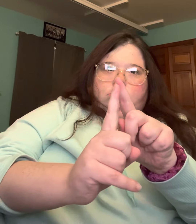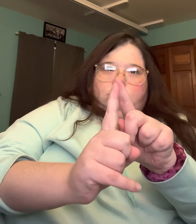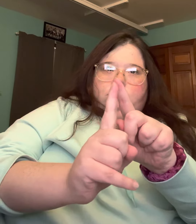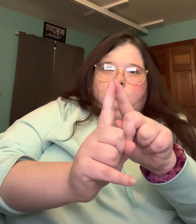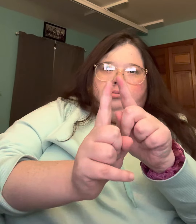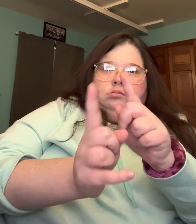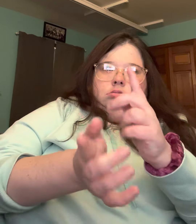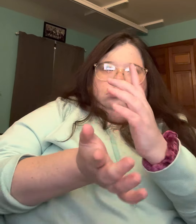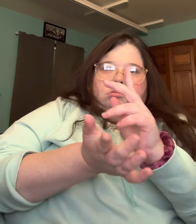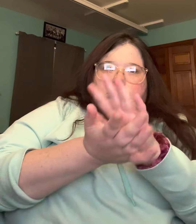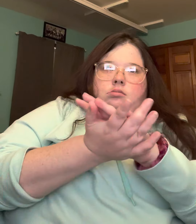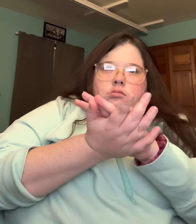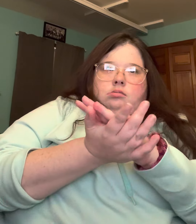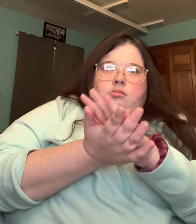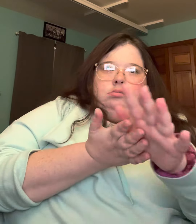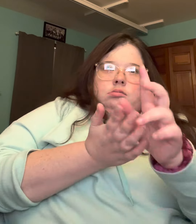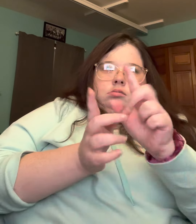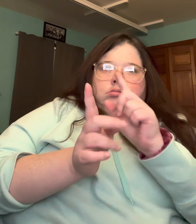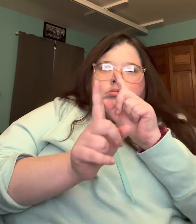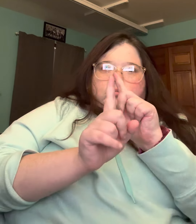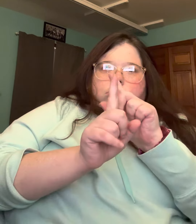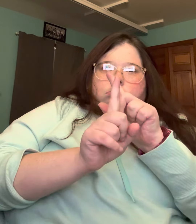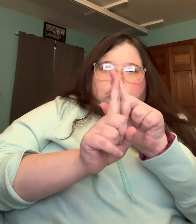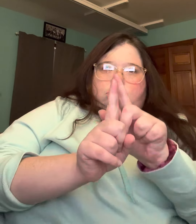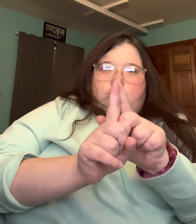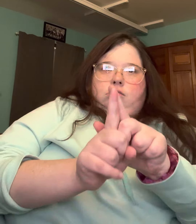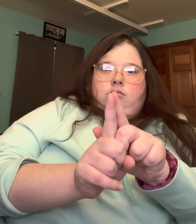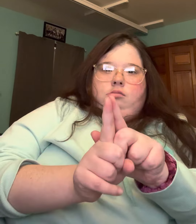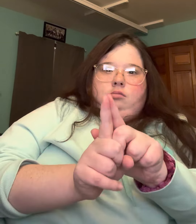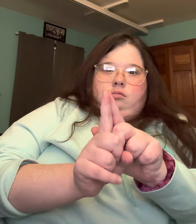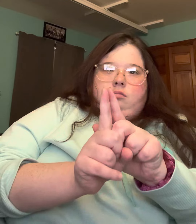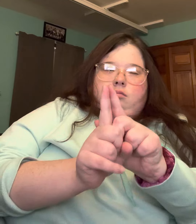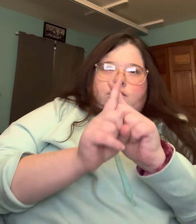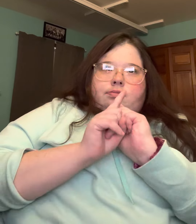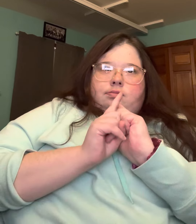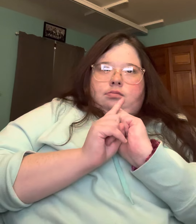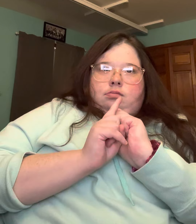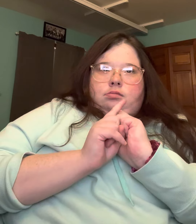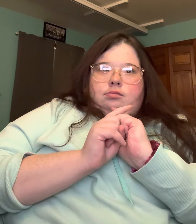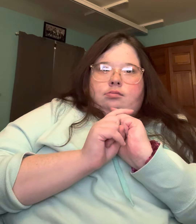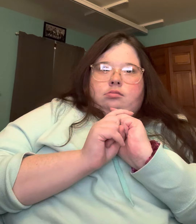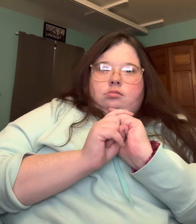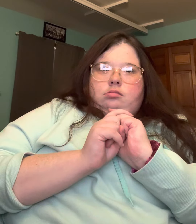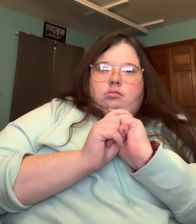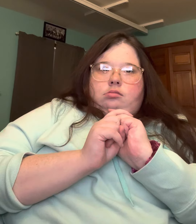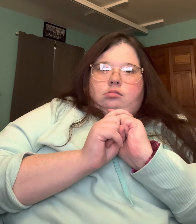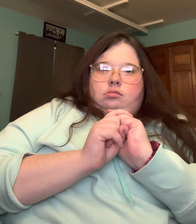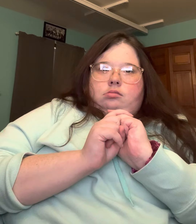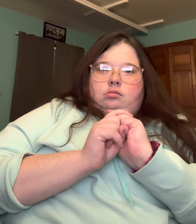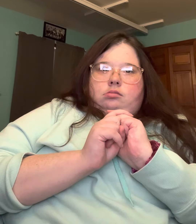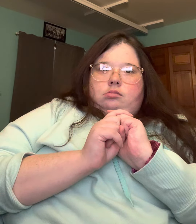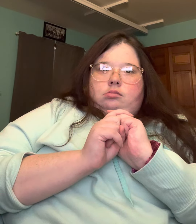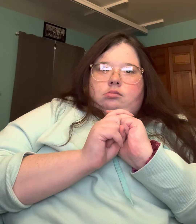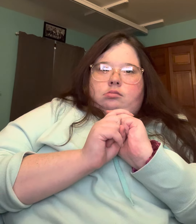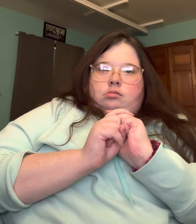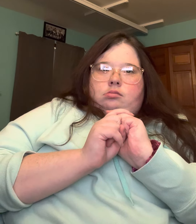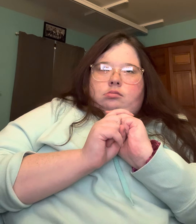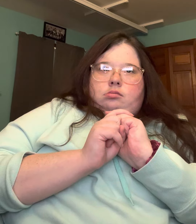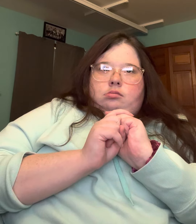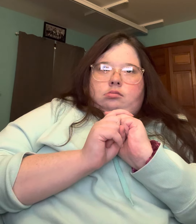that's nice to meet you. Our third phrase is going to be I am learning